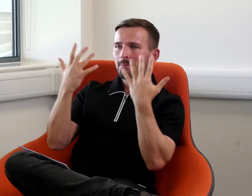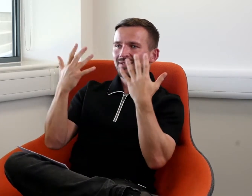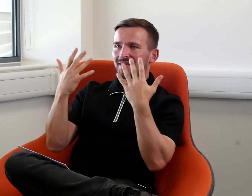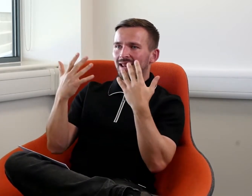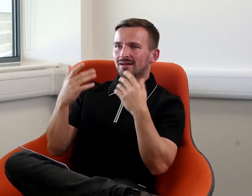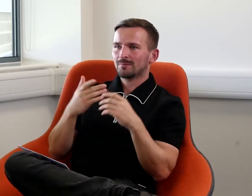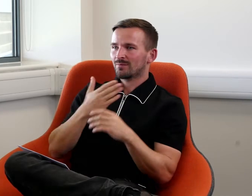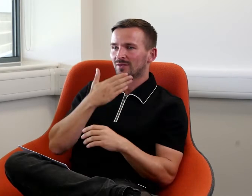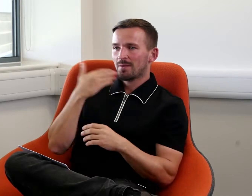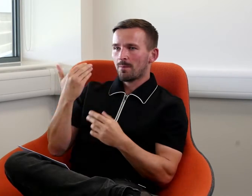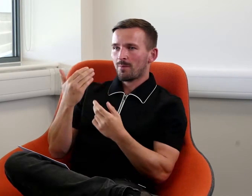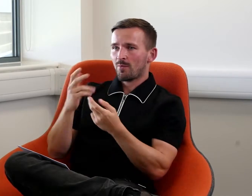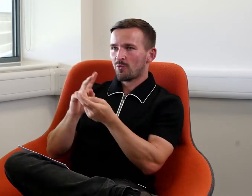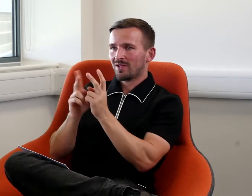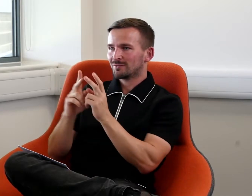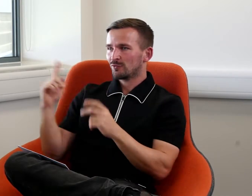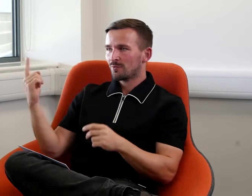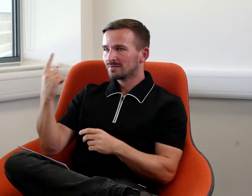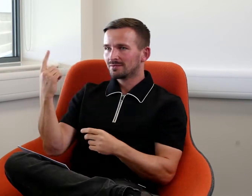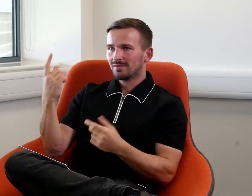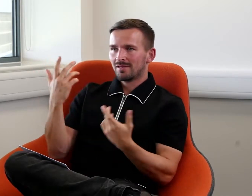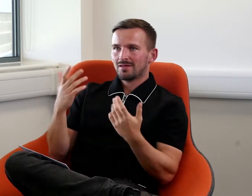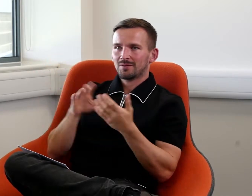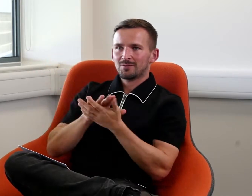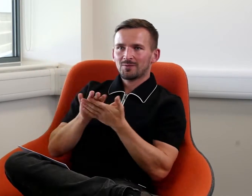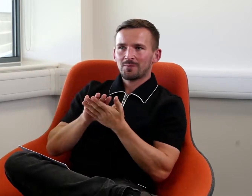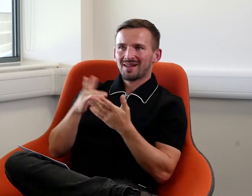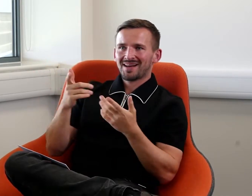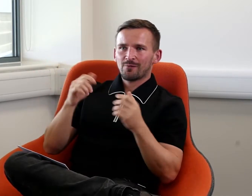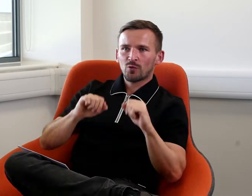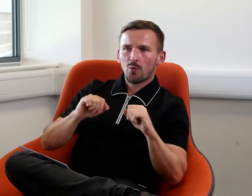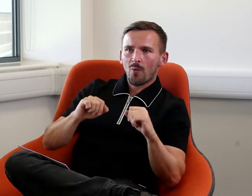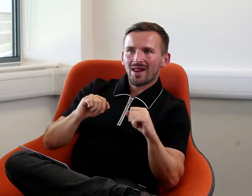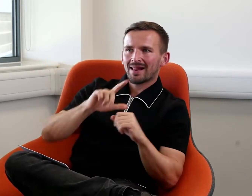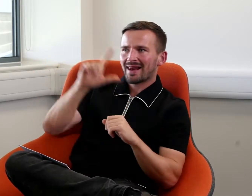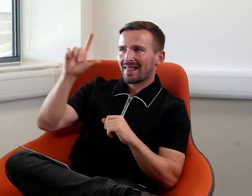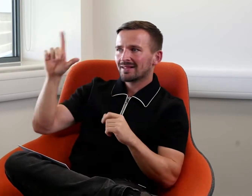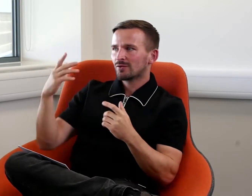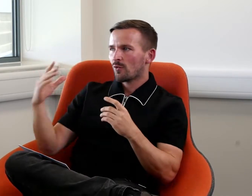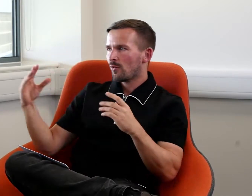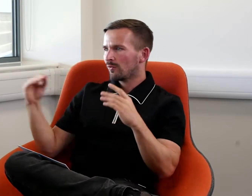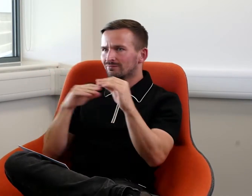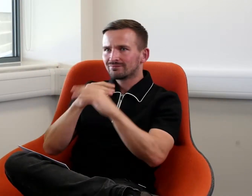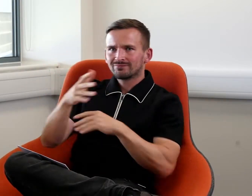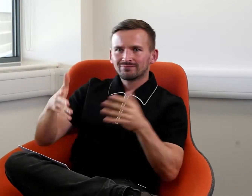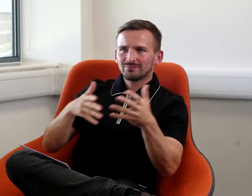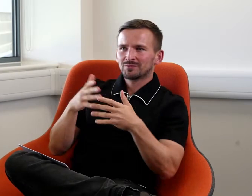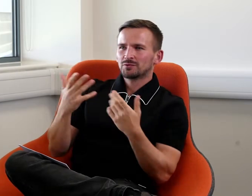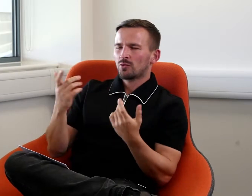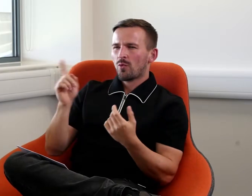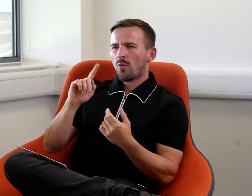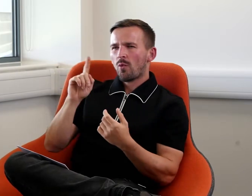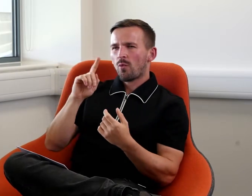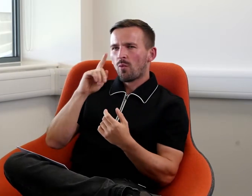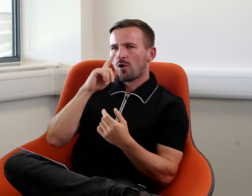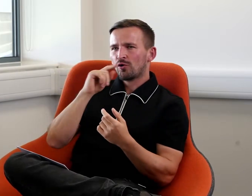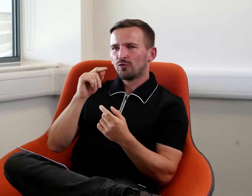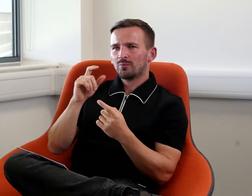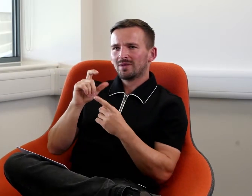national announcements. They don't have interpreters. How do you get that information out? And a lot of the deaf community